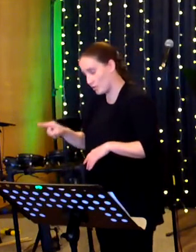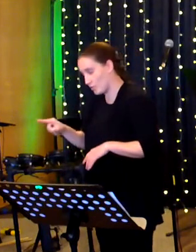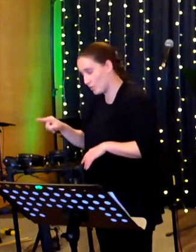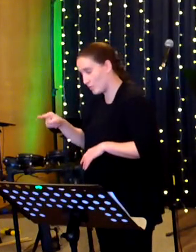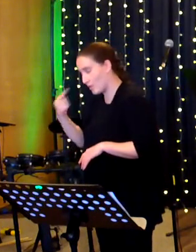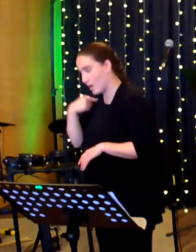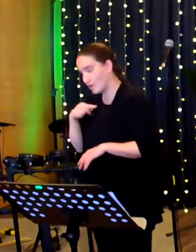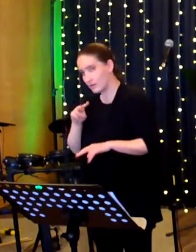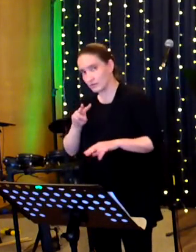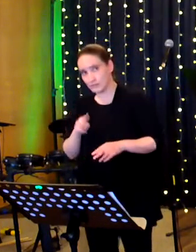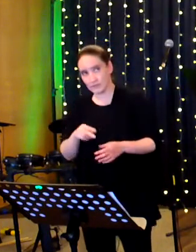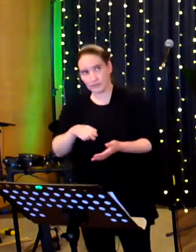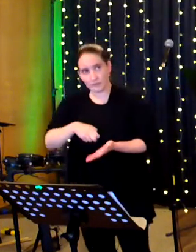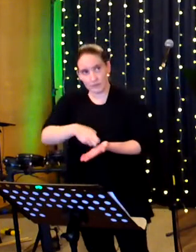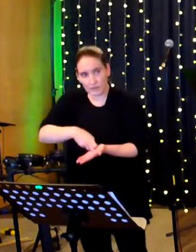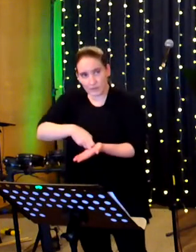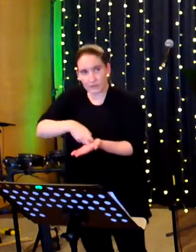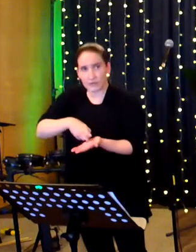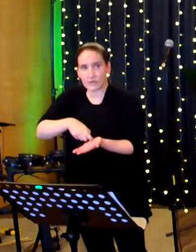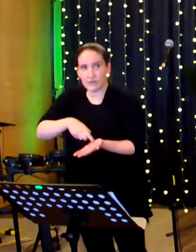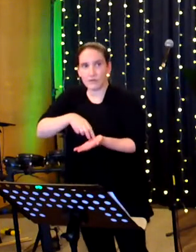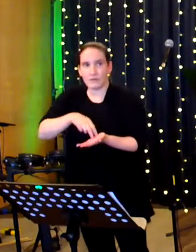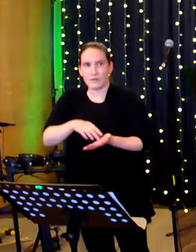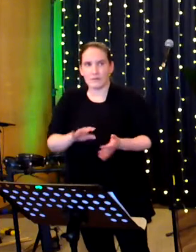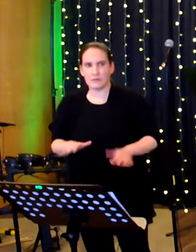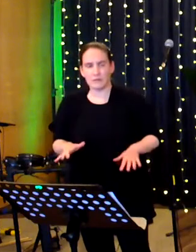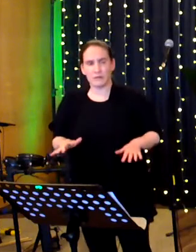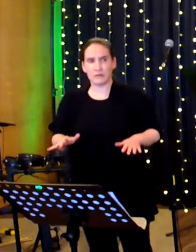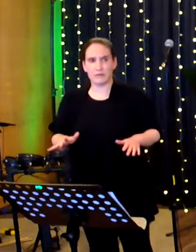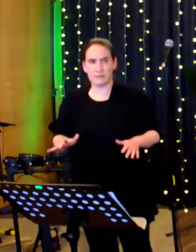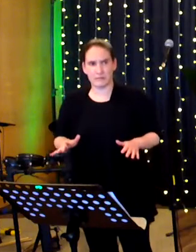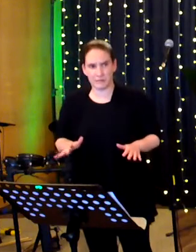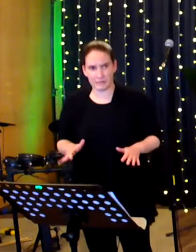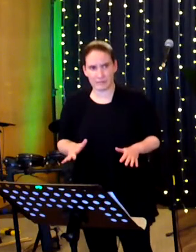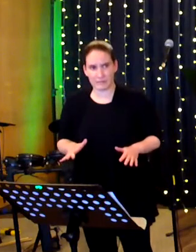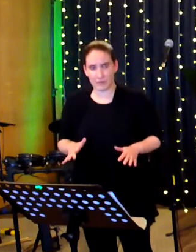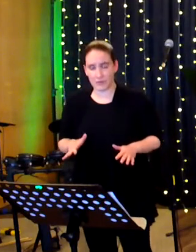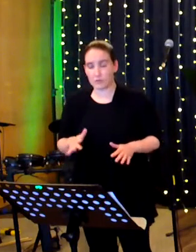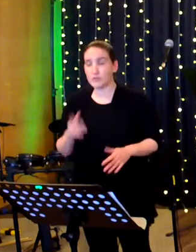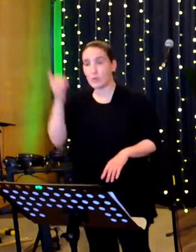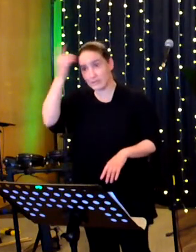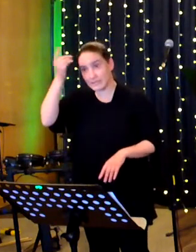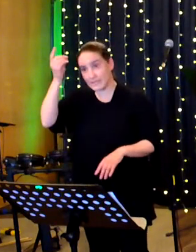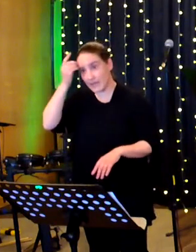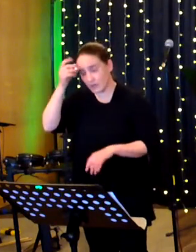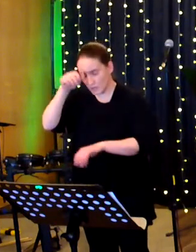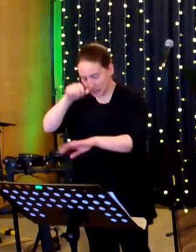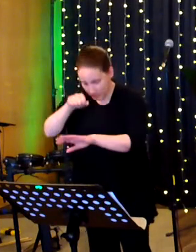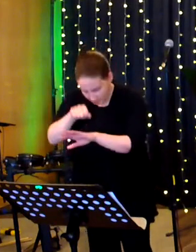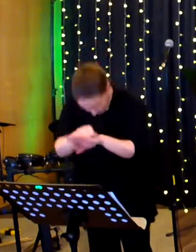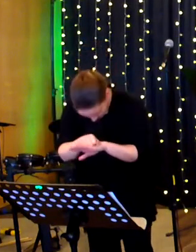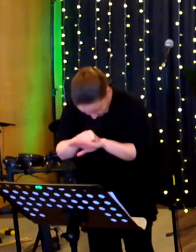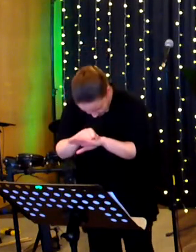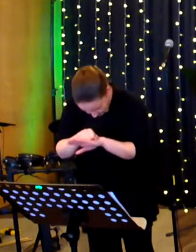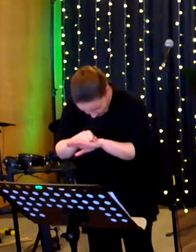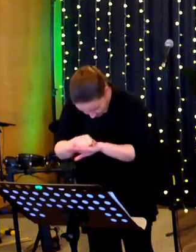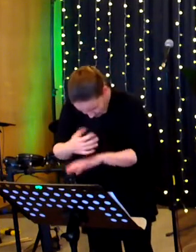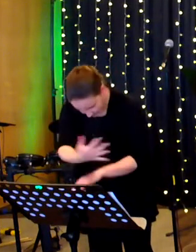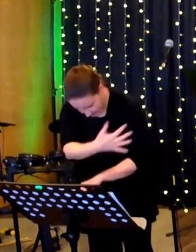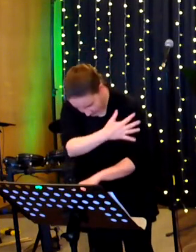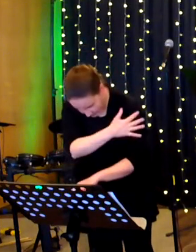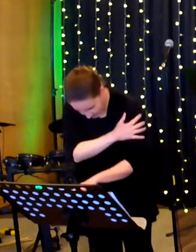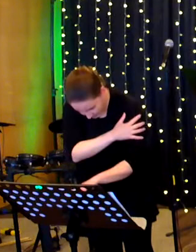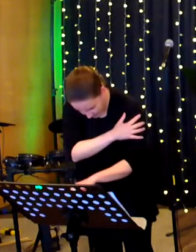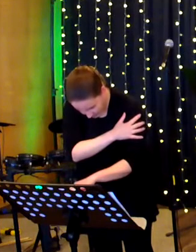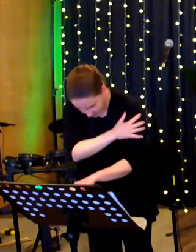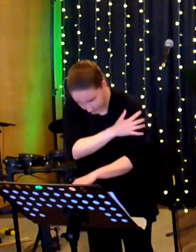trembling. So Daniel is so overwhelmed that he's flat on his face, but then one touch sets him on his